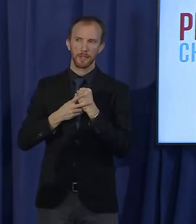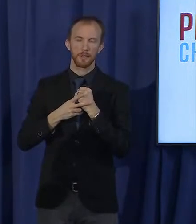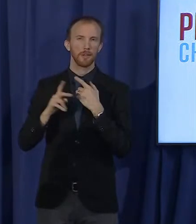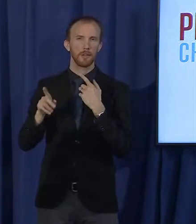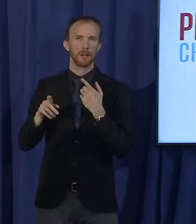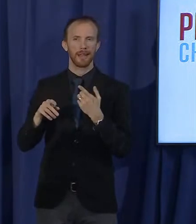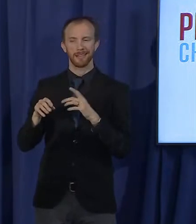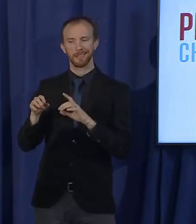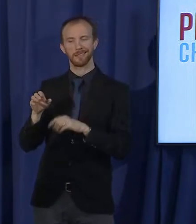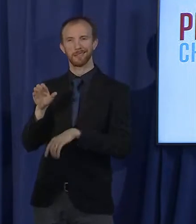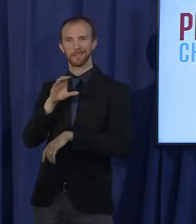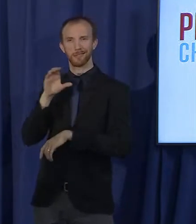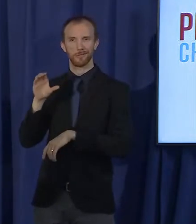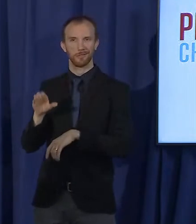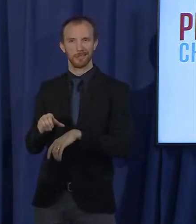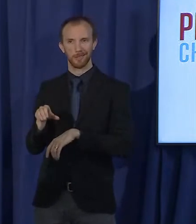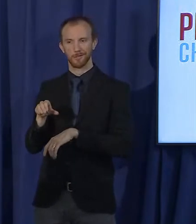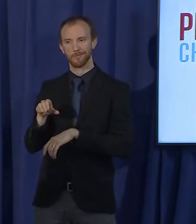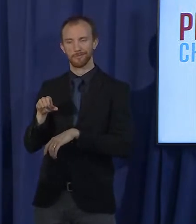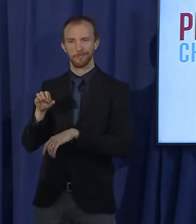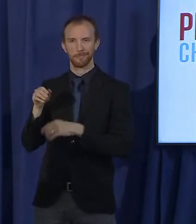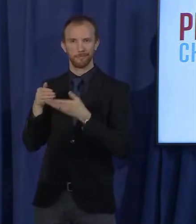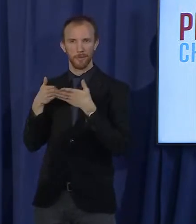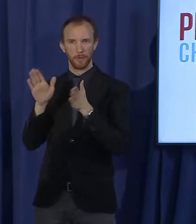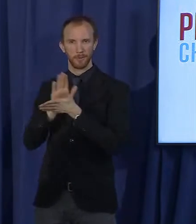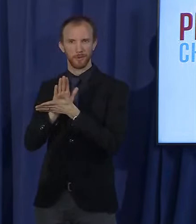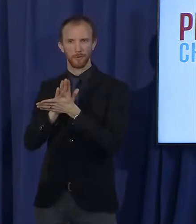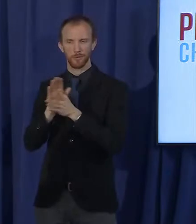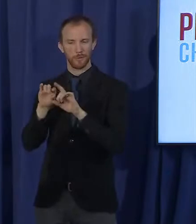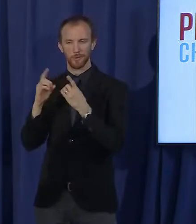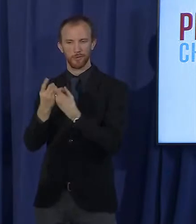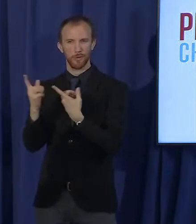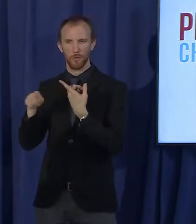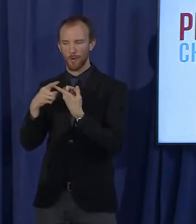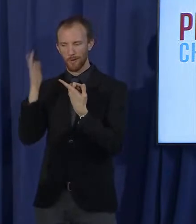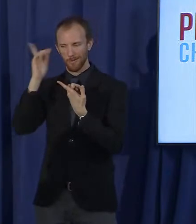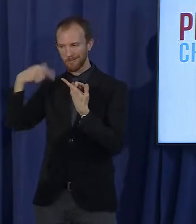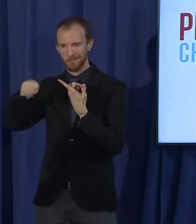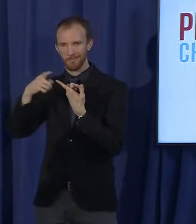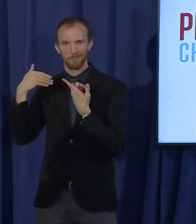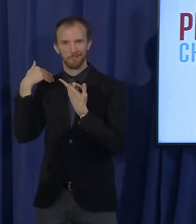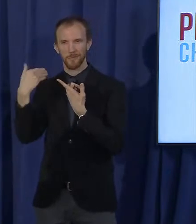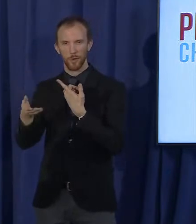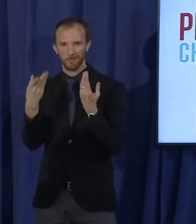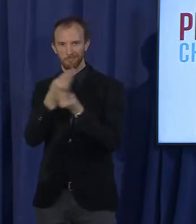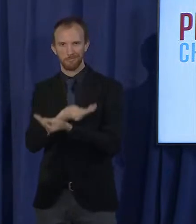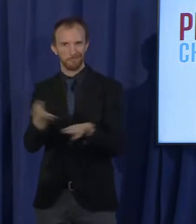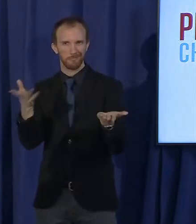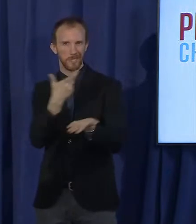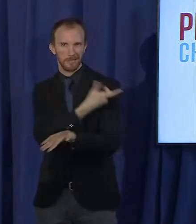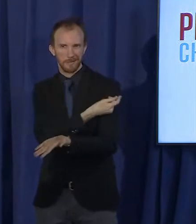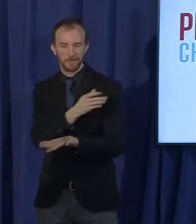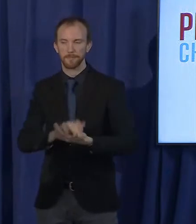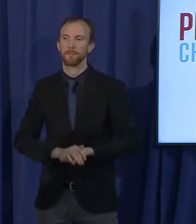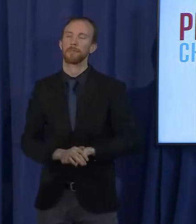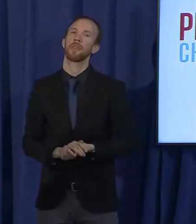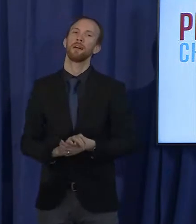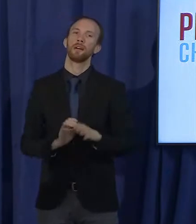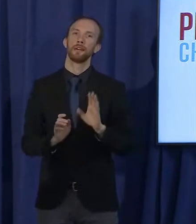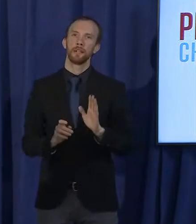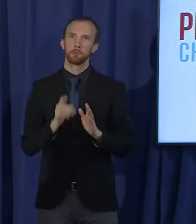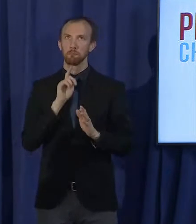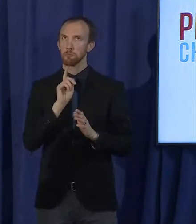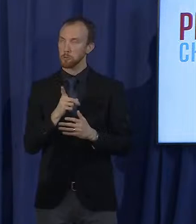vaccine? Sure. So I've gotten a number of questions. Obviously there's a lot of conversation about CPS right